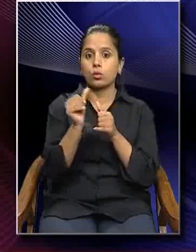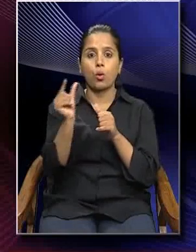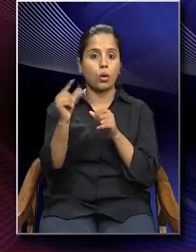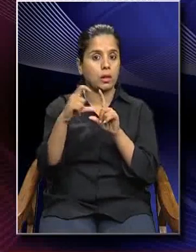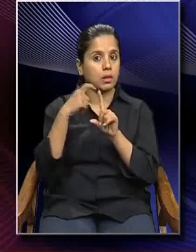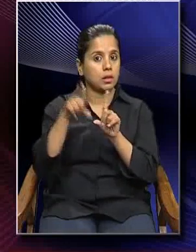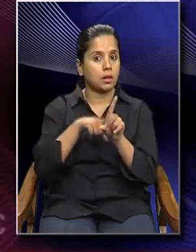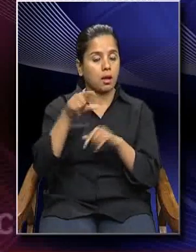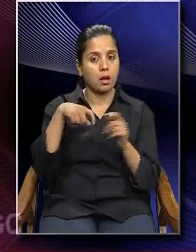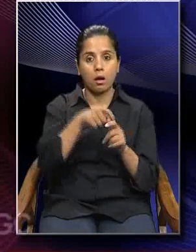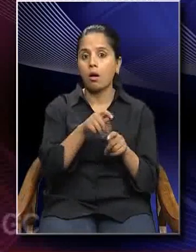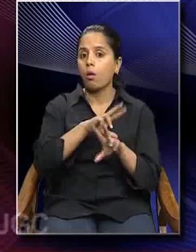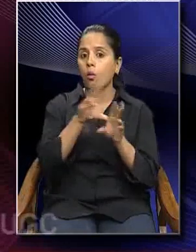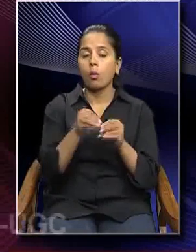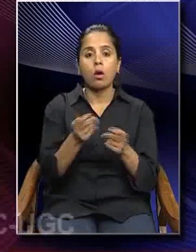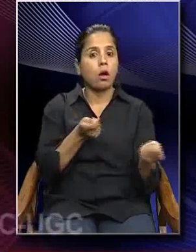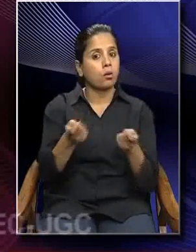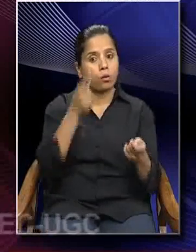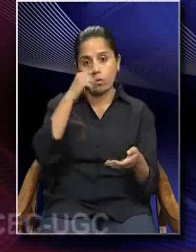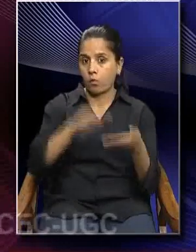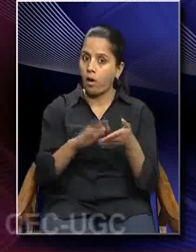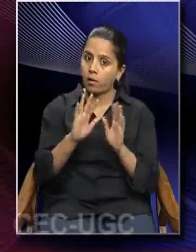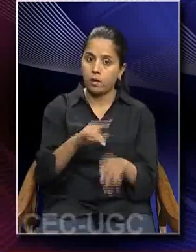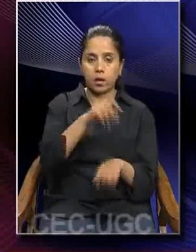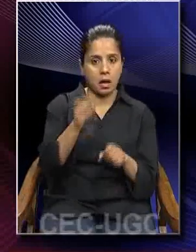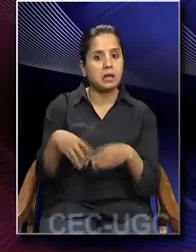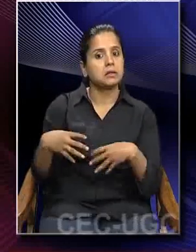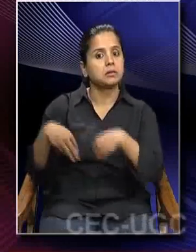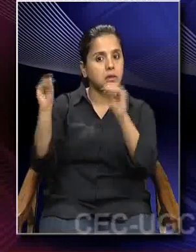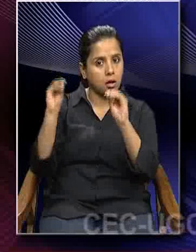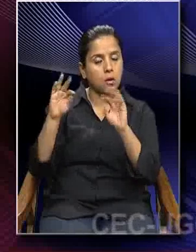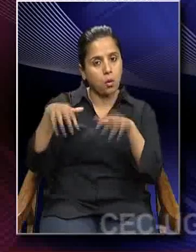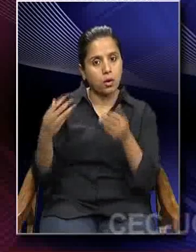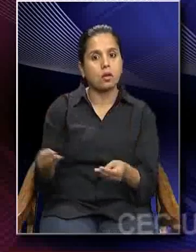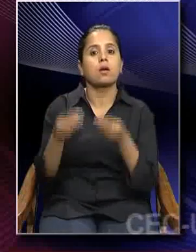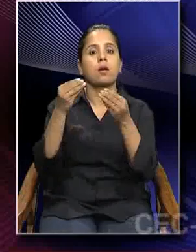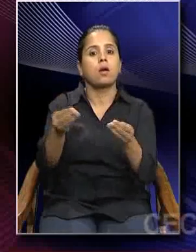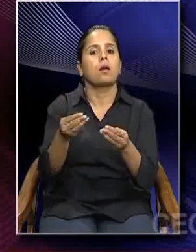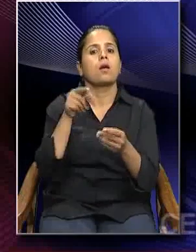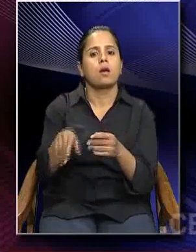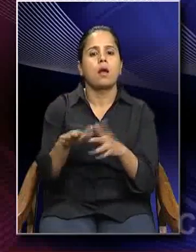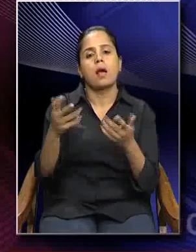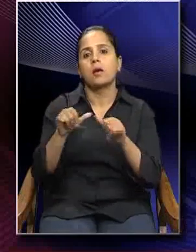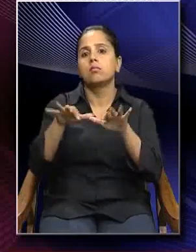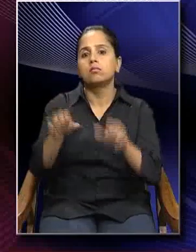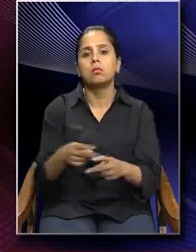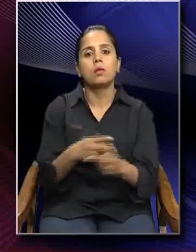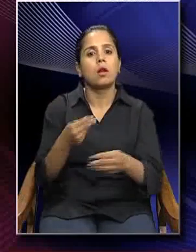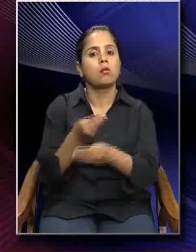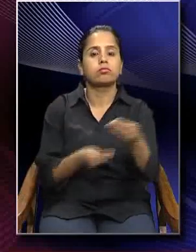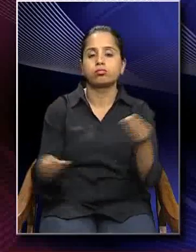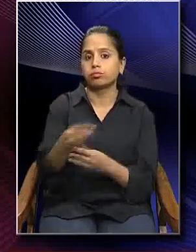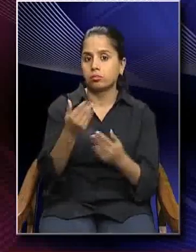the full control of the wife. She could sell or give even immovable property. Neither